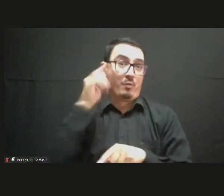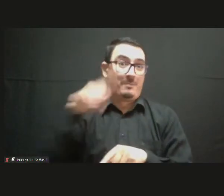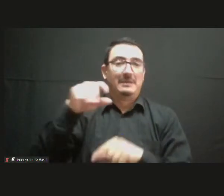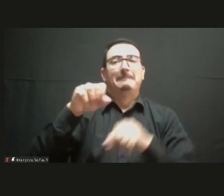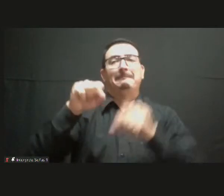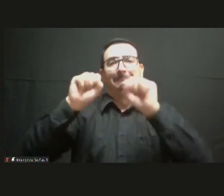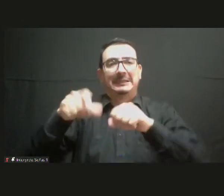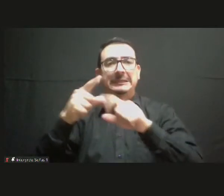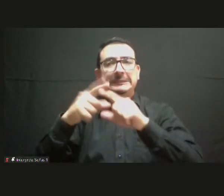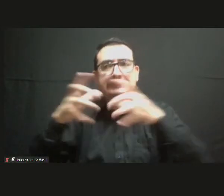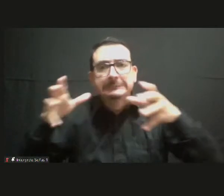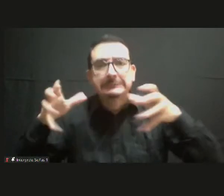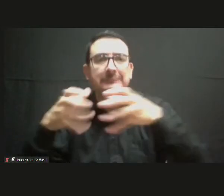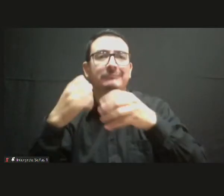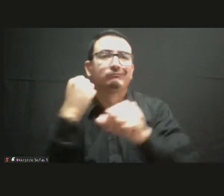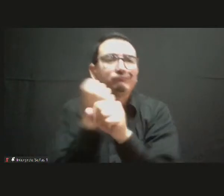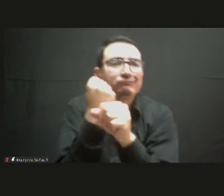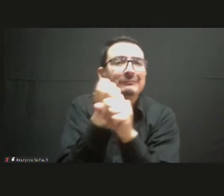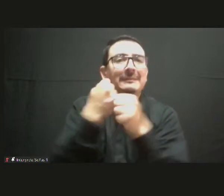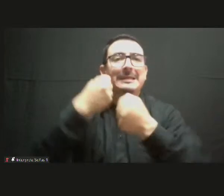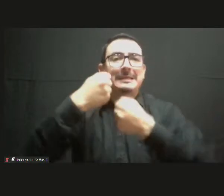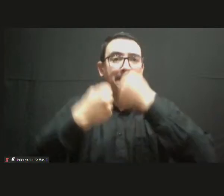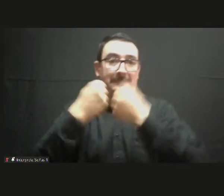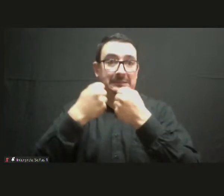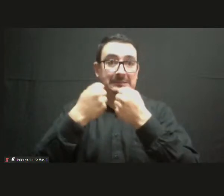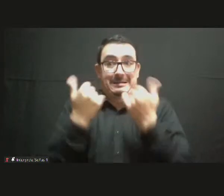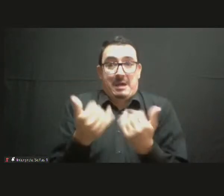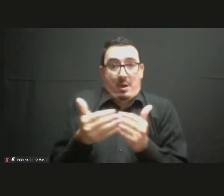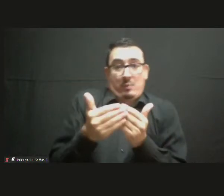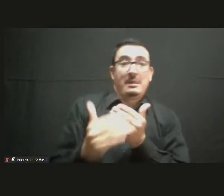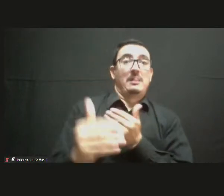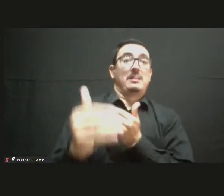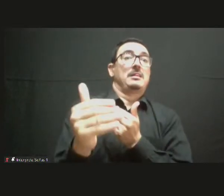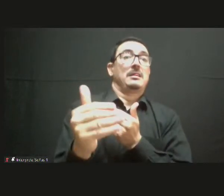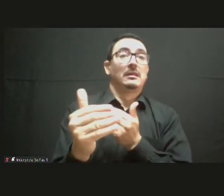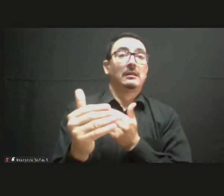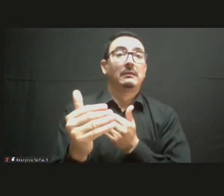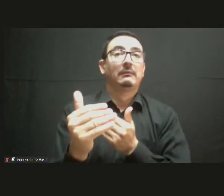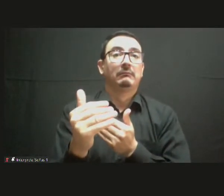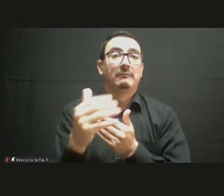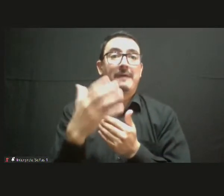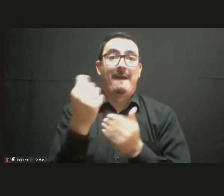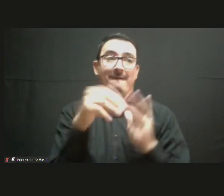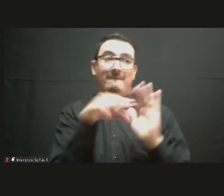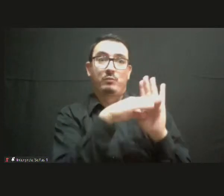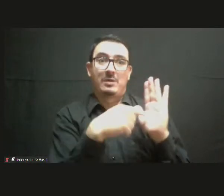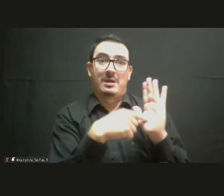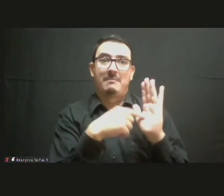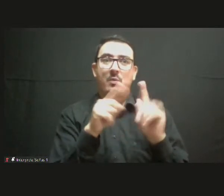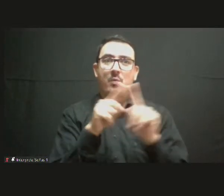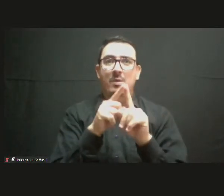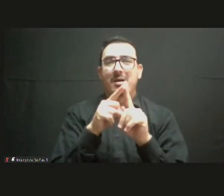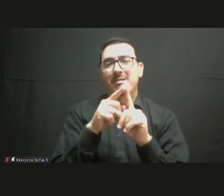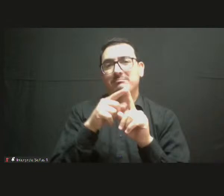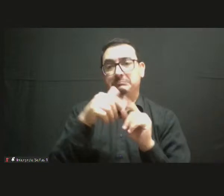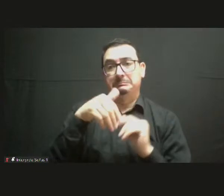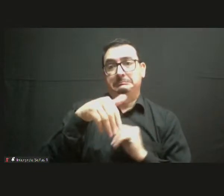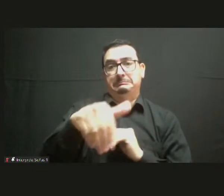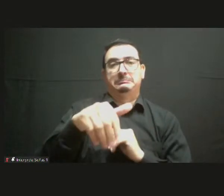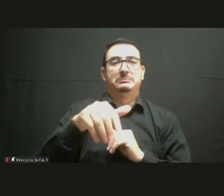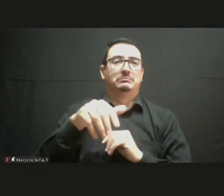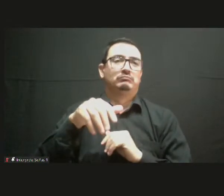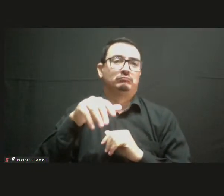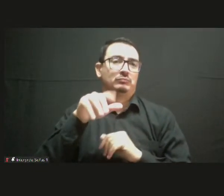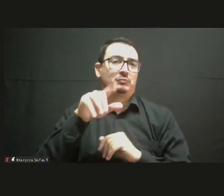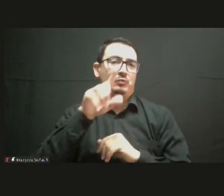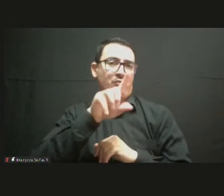to our program of work, we are expected to publish gender mainstream guidelines. And finishing